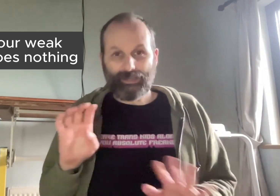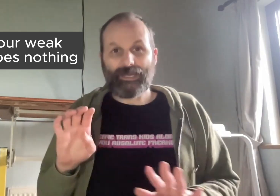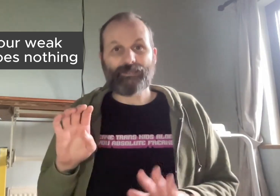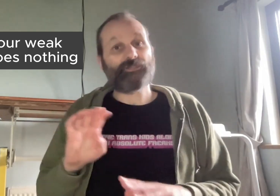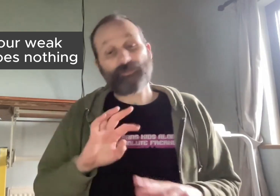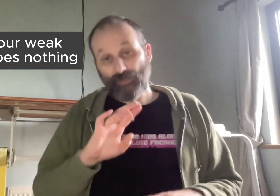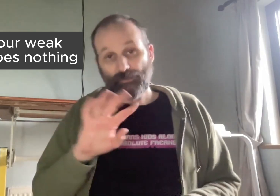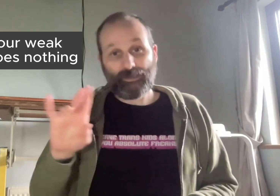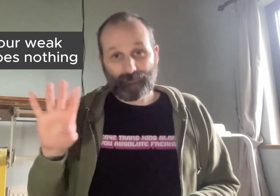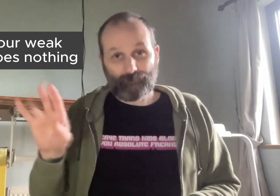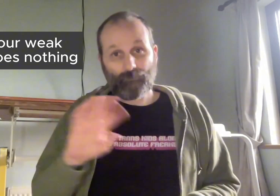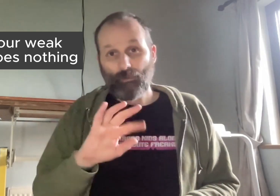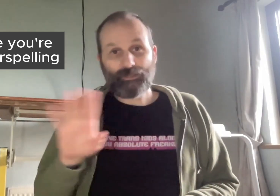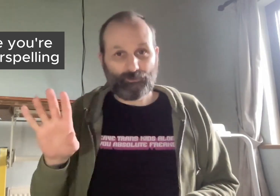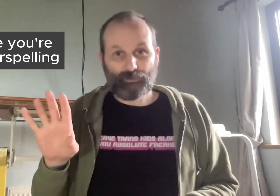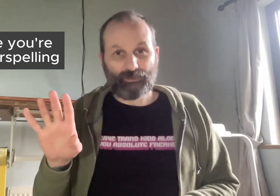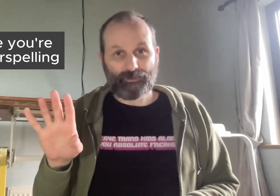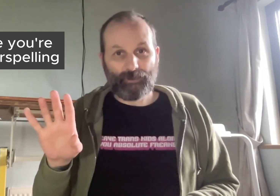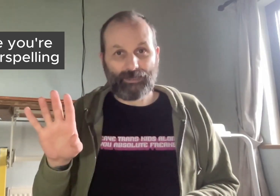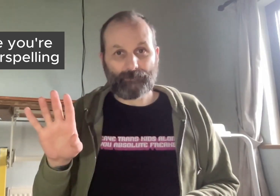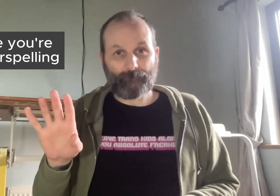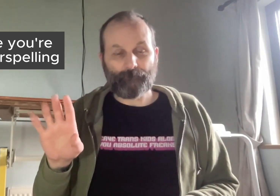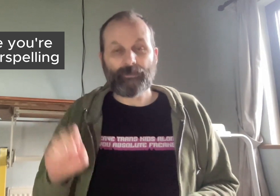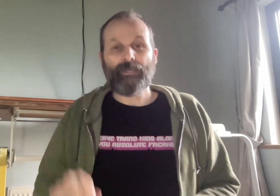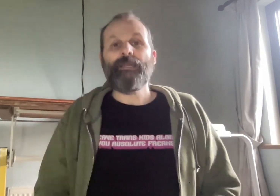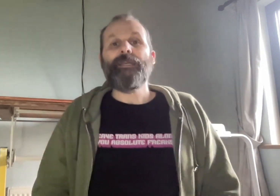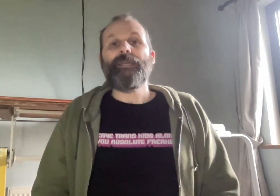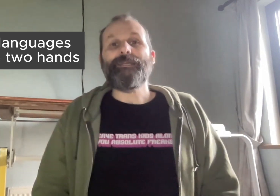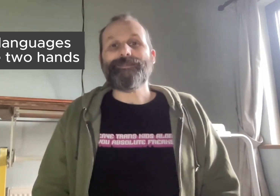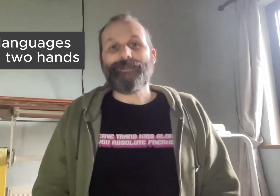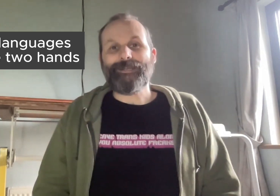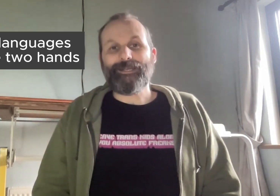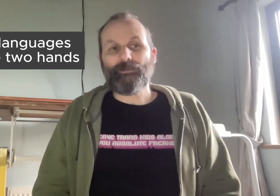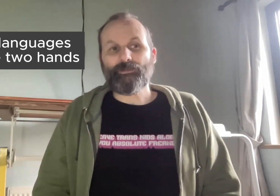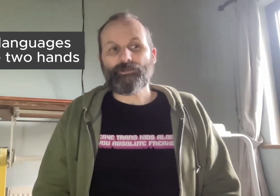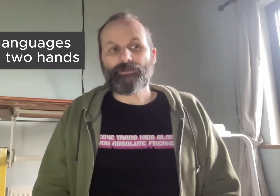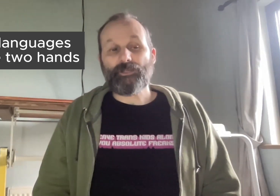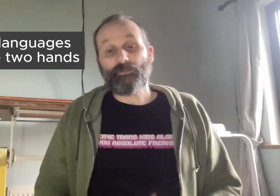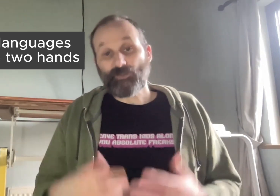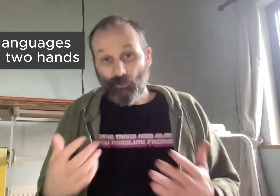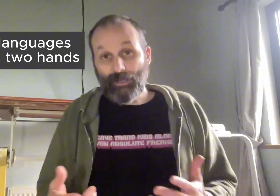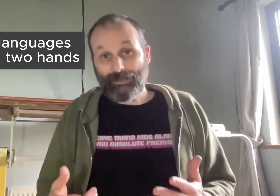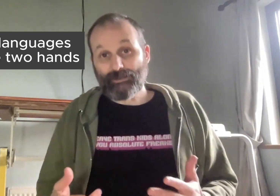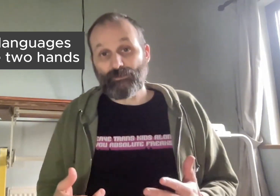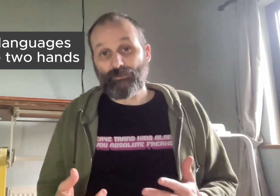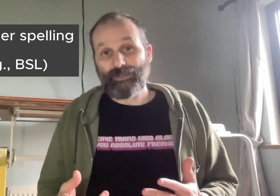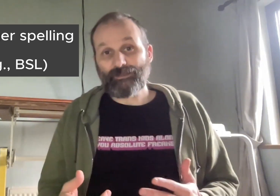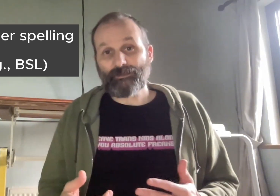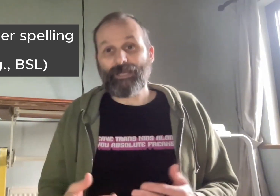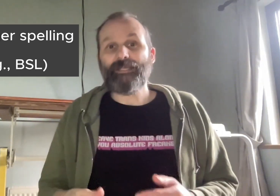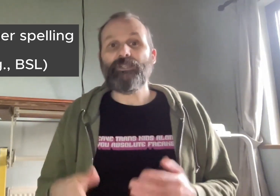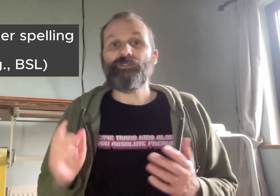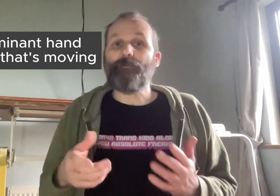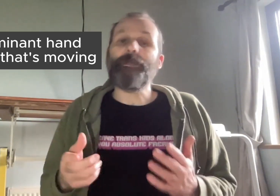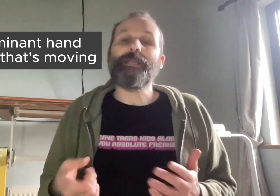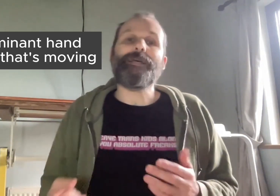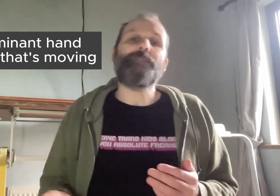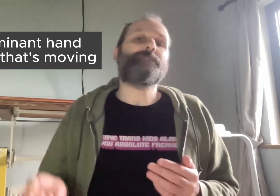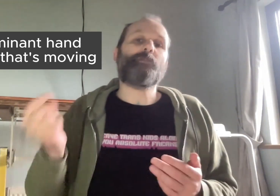weak hand does nothing while you're fingerspelling. In sign languages that use two hands for fingerspelling, your dominant hand is the